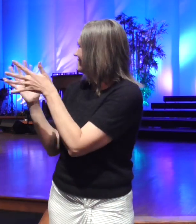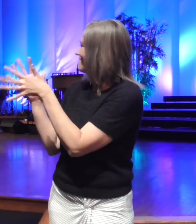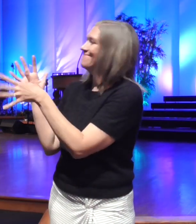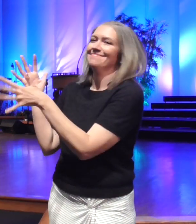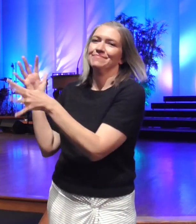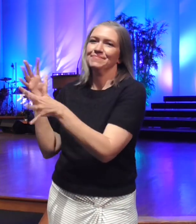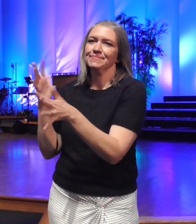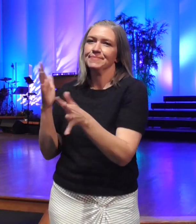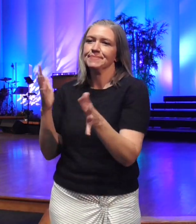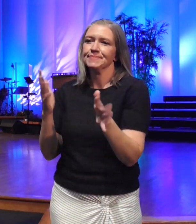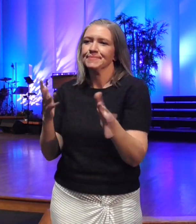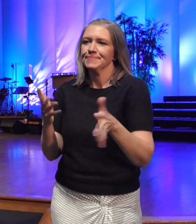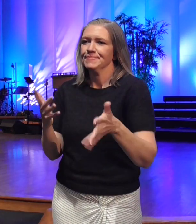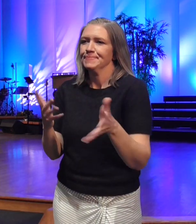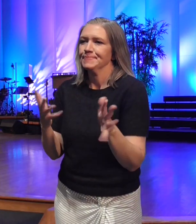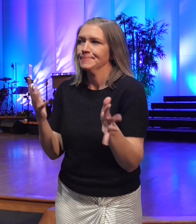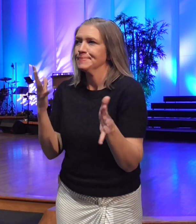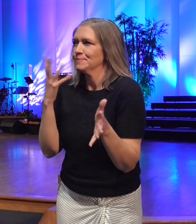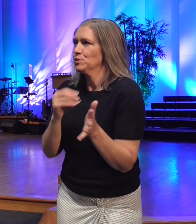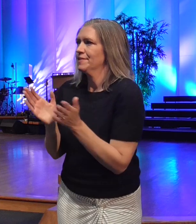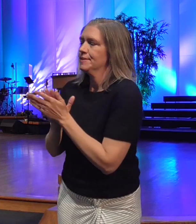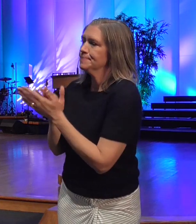Thank you, Laura. Beautiful.